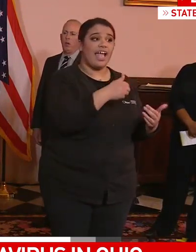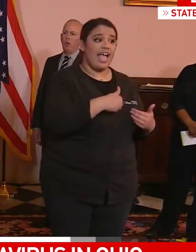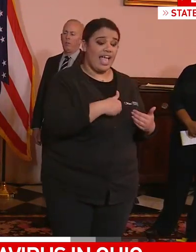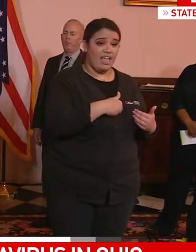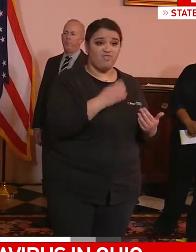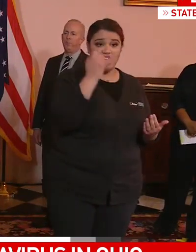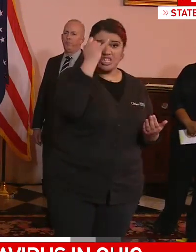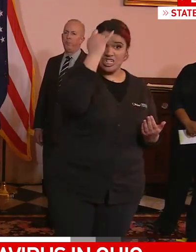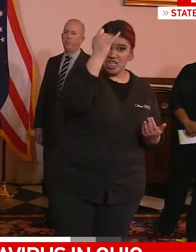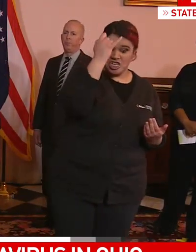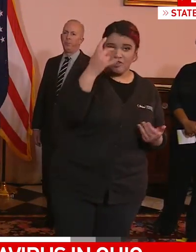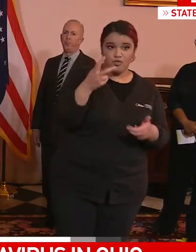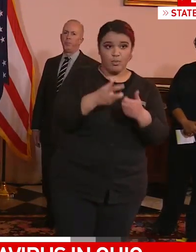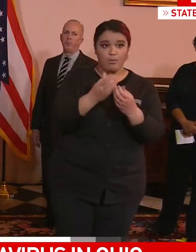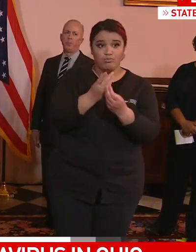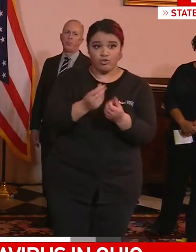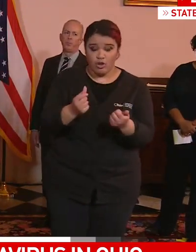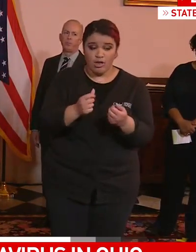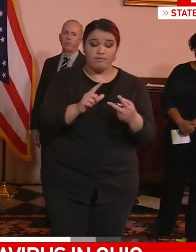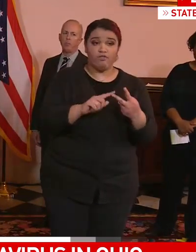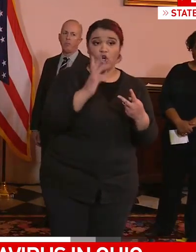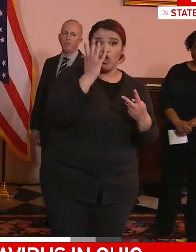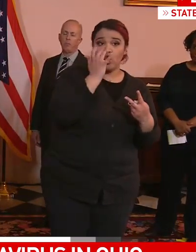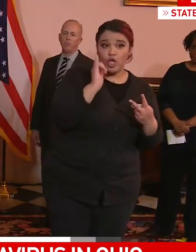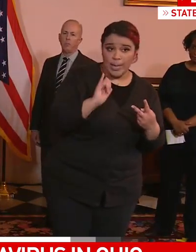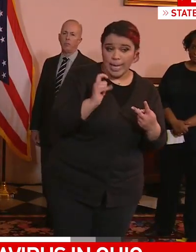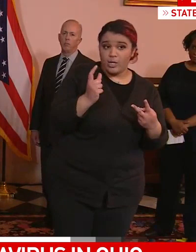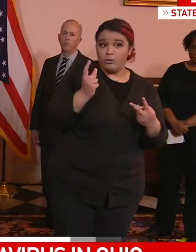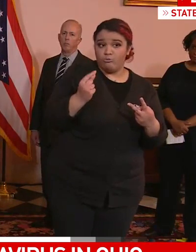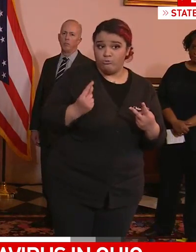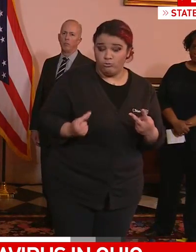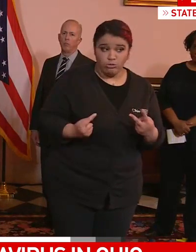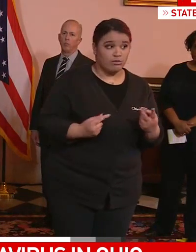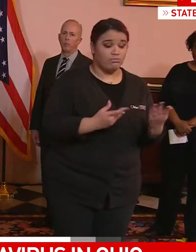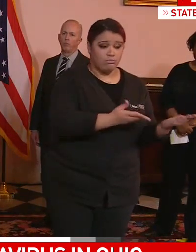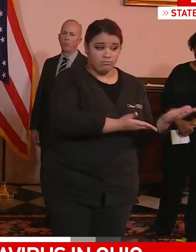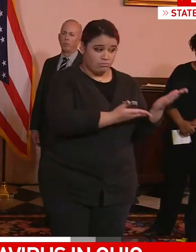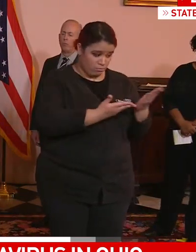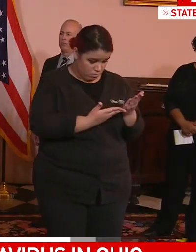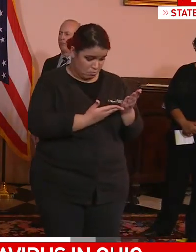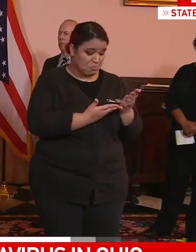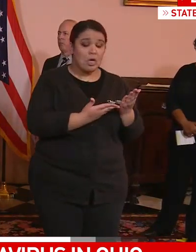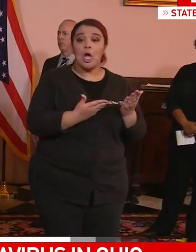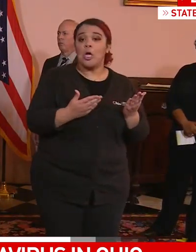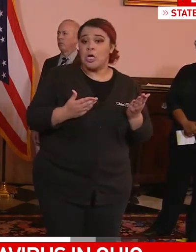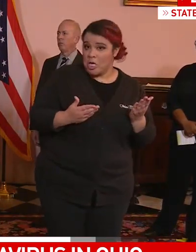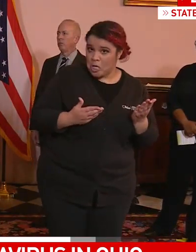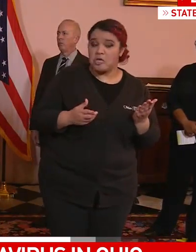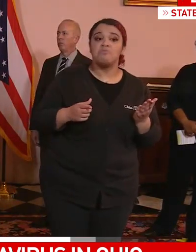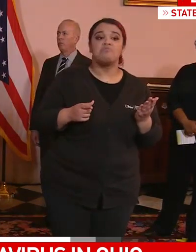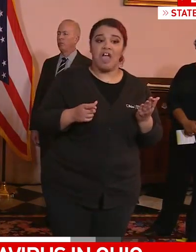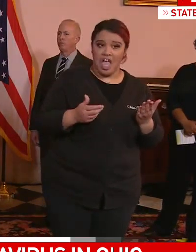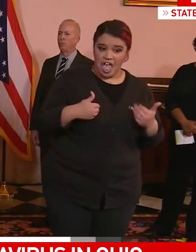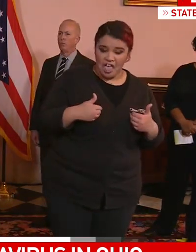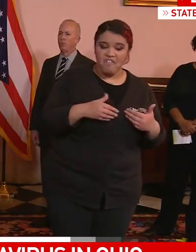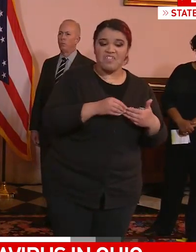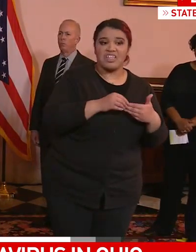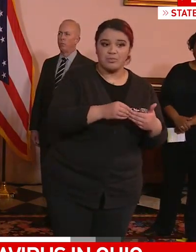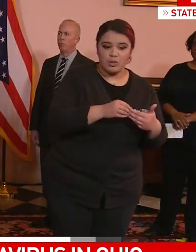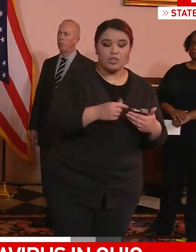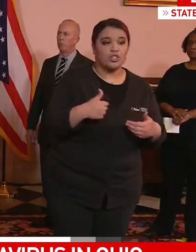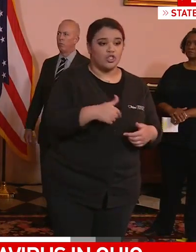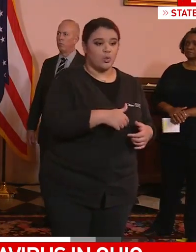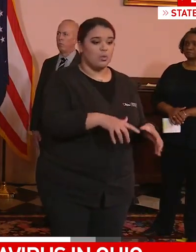resolution of that, a definition of that, which still allows enough flexibility. We've adopted that. That will be what the order